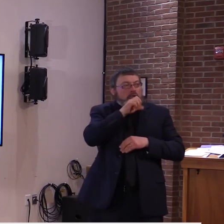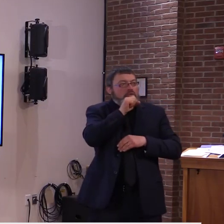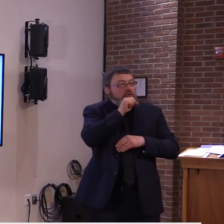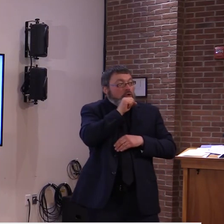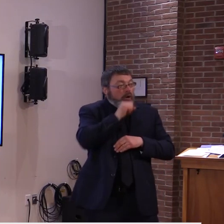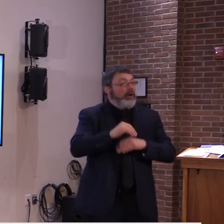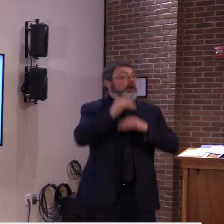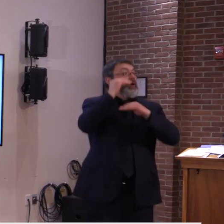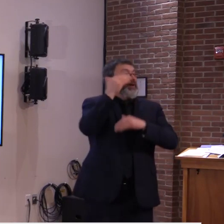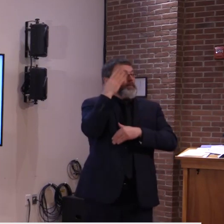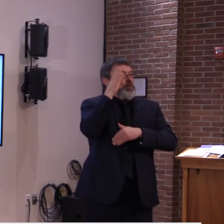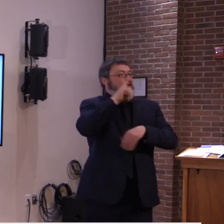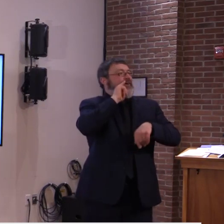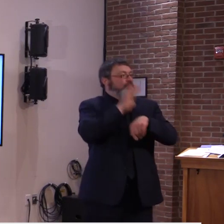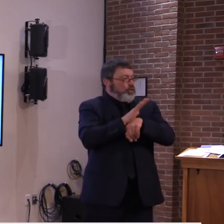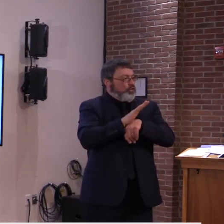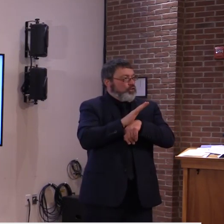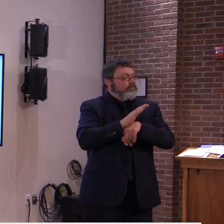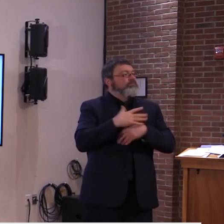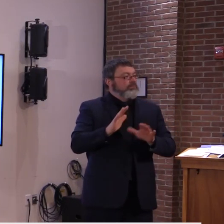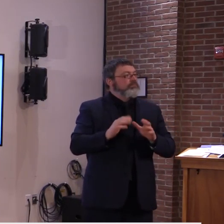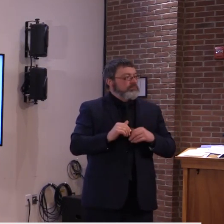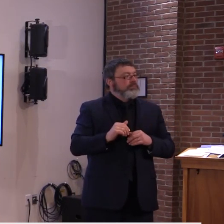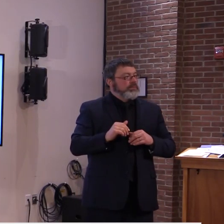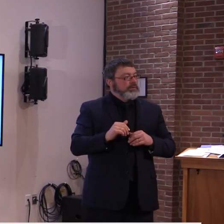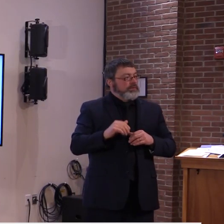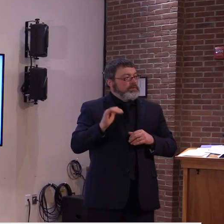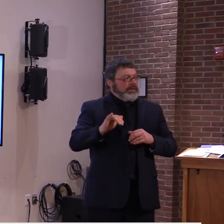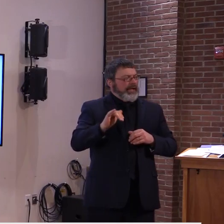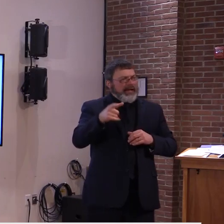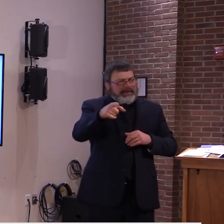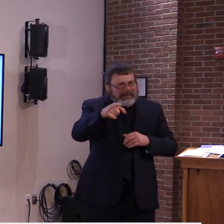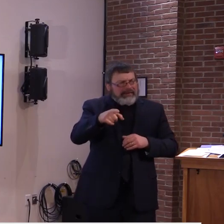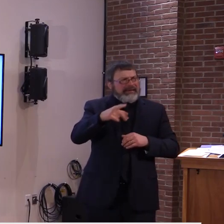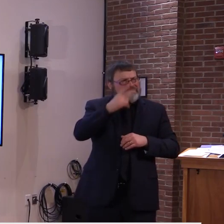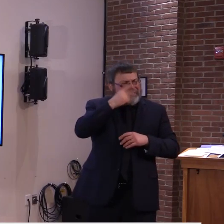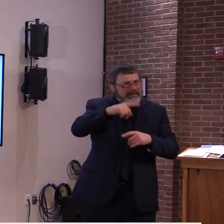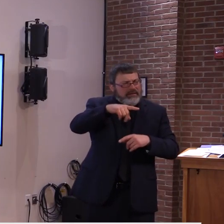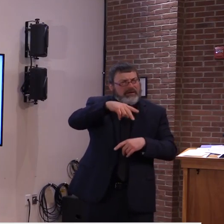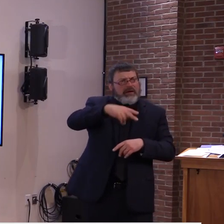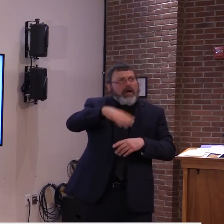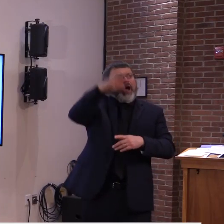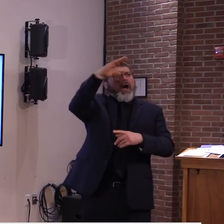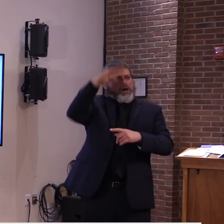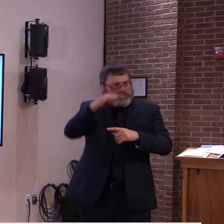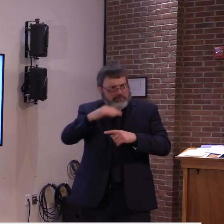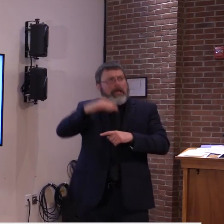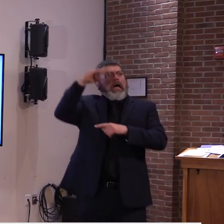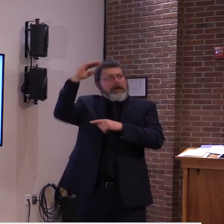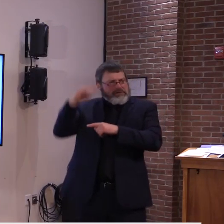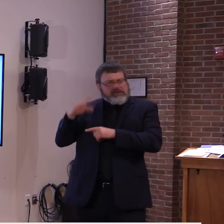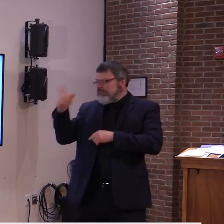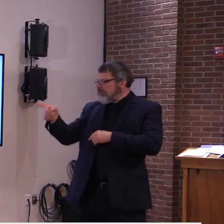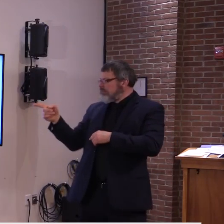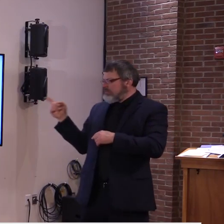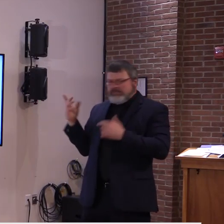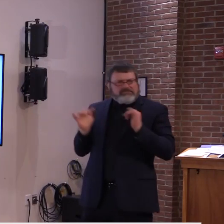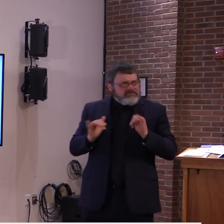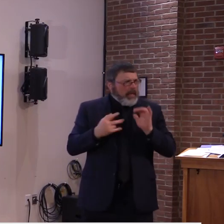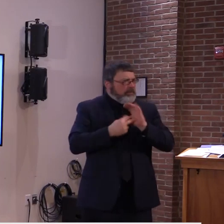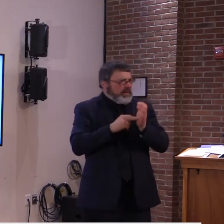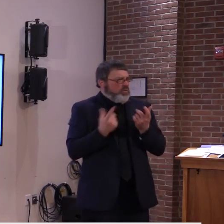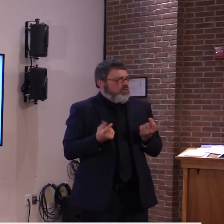lability in our case counts. At yesterday's press briefing regarding our experience,